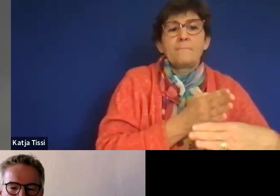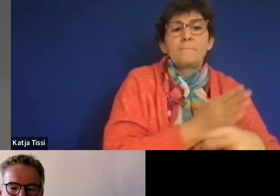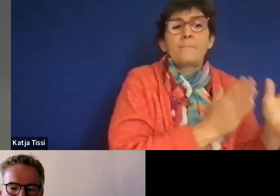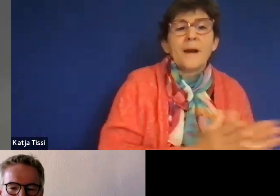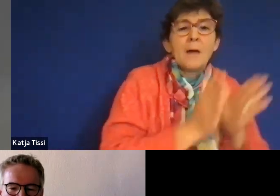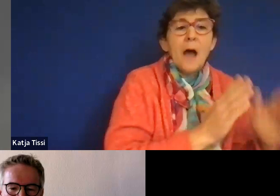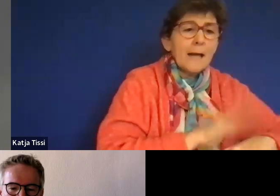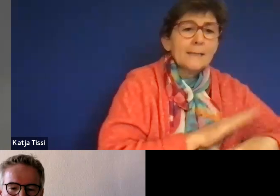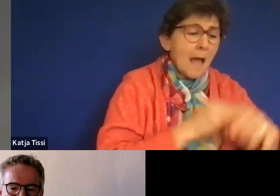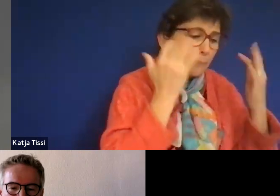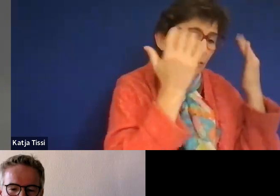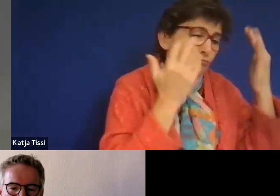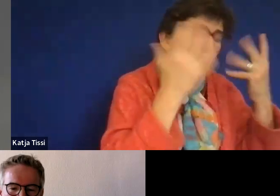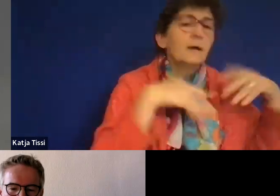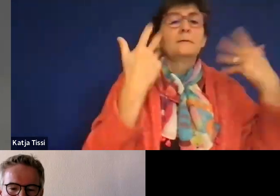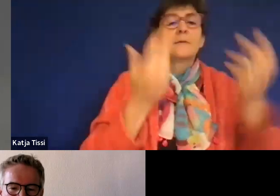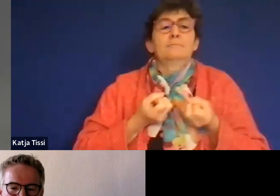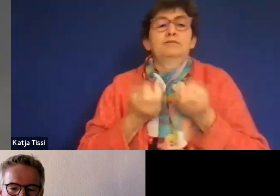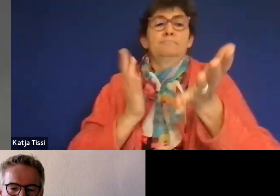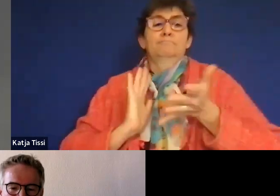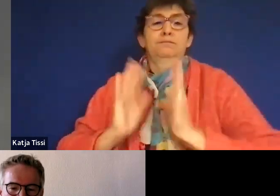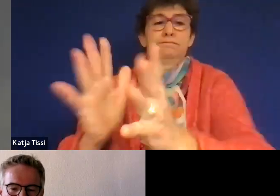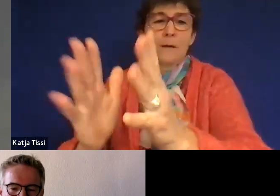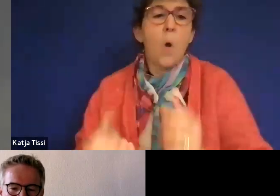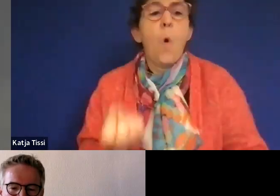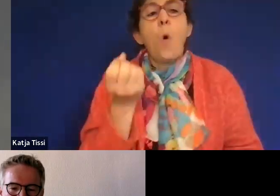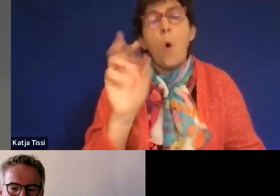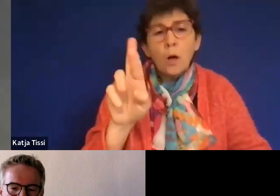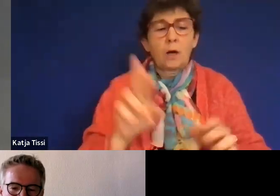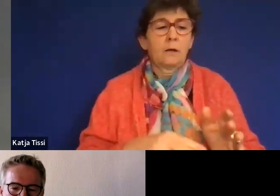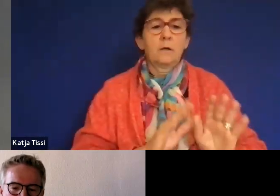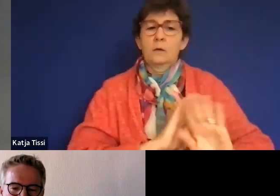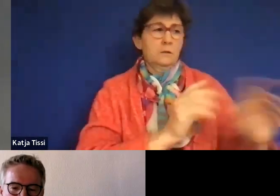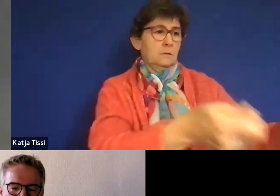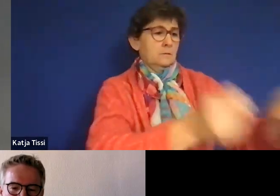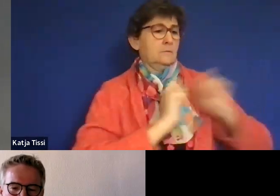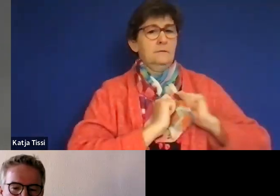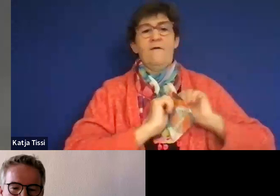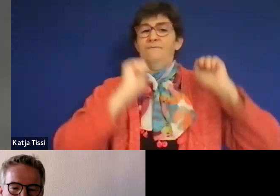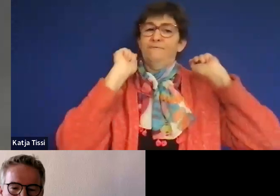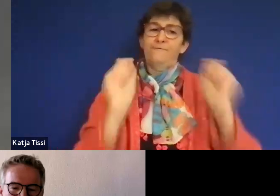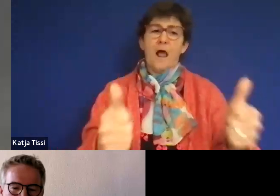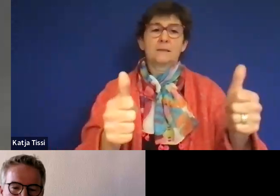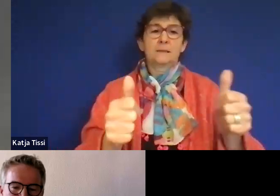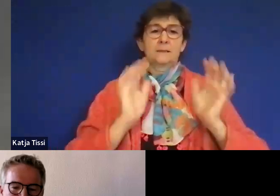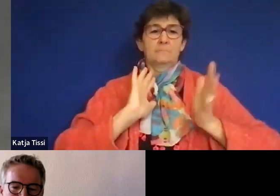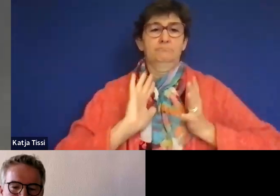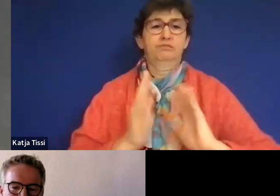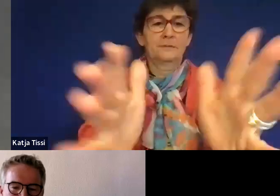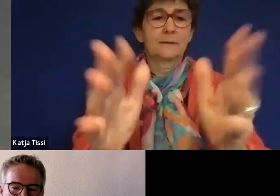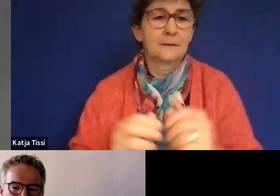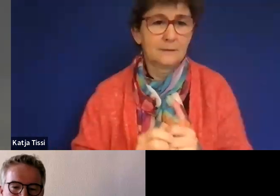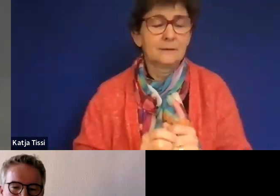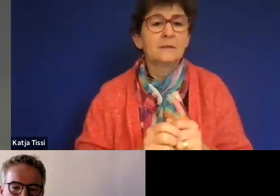we assigned these tasks, and some of them did offer preparation time before they were expected to produce. And then